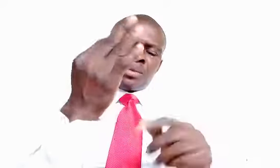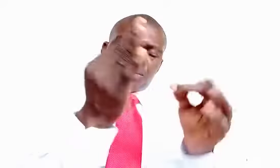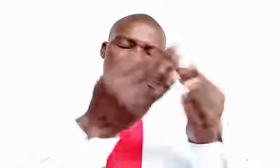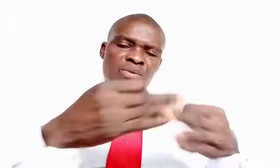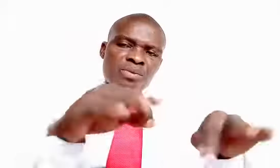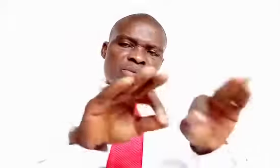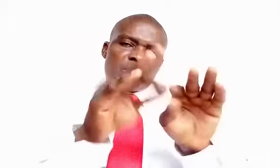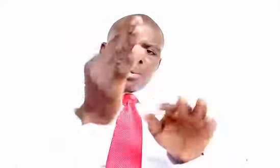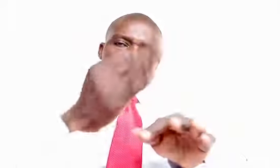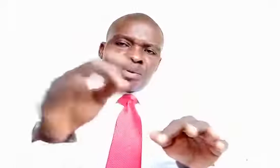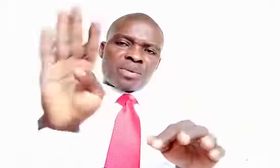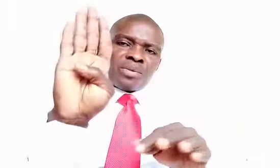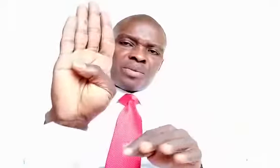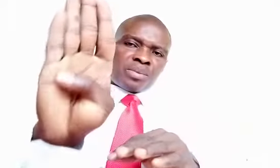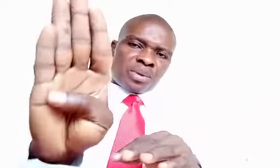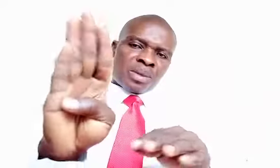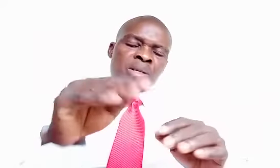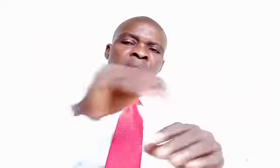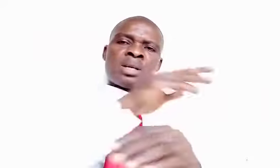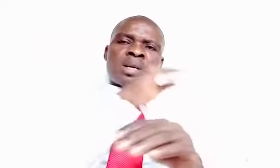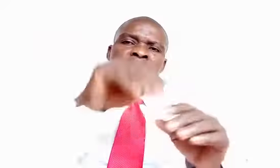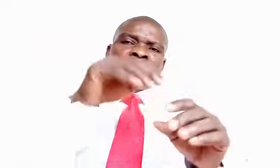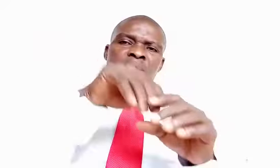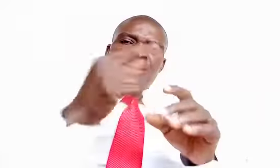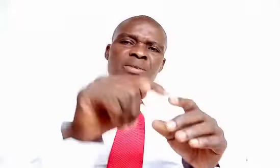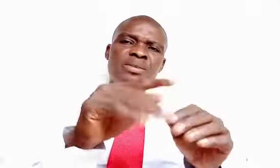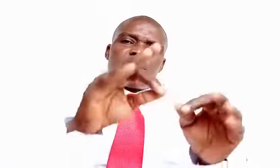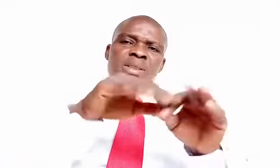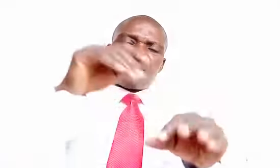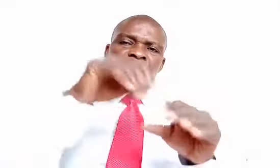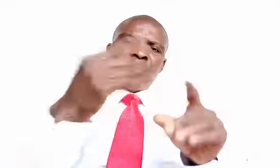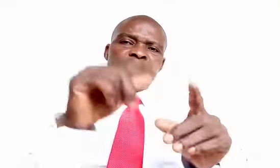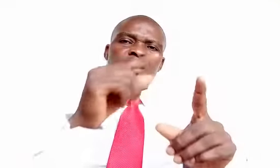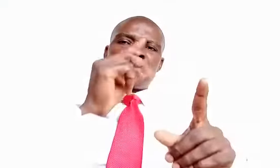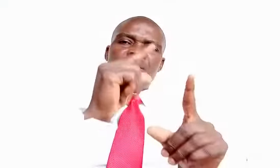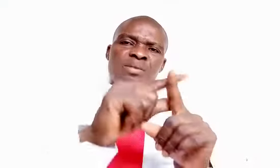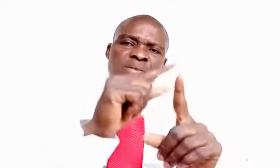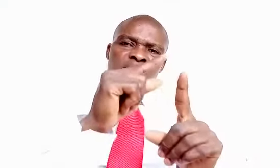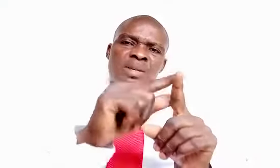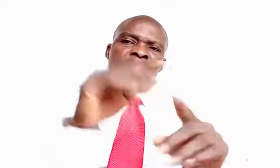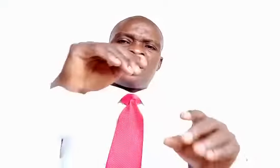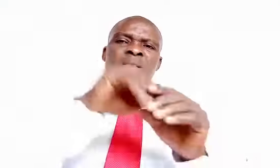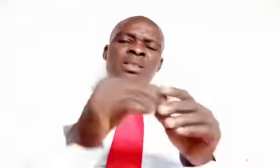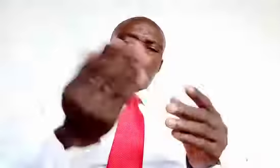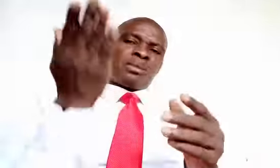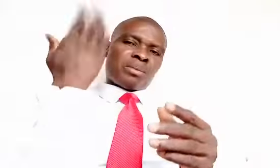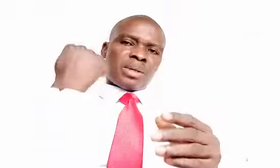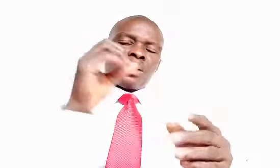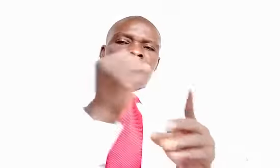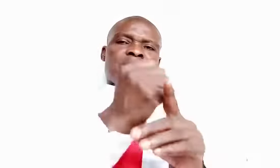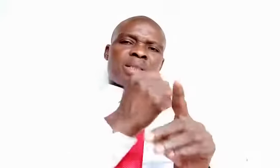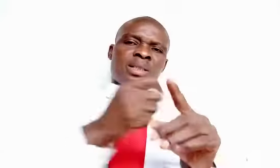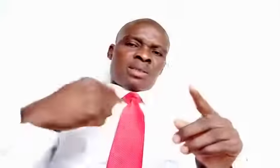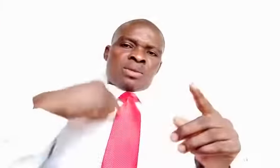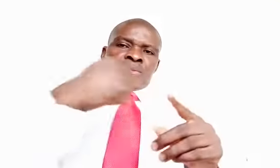voice, and if the tense of a verb in the active voice is in past tense, we use the equivalent